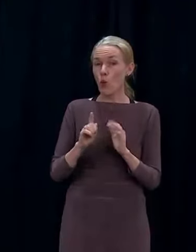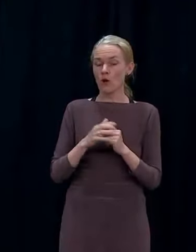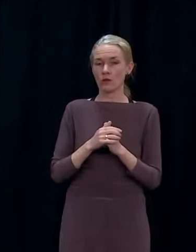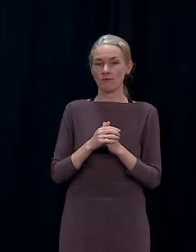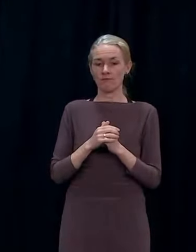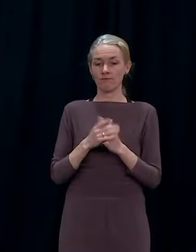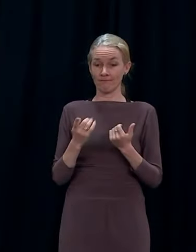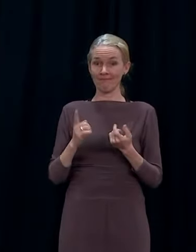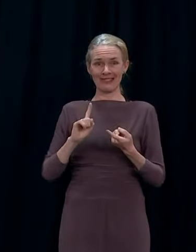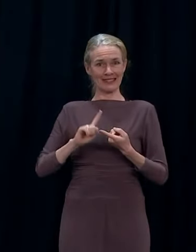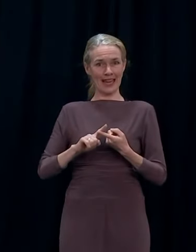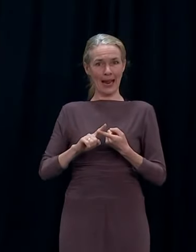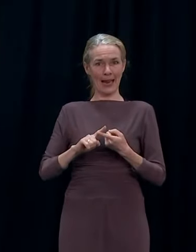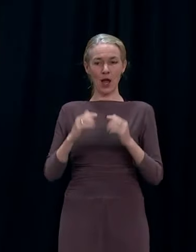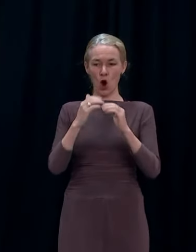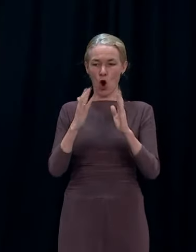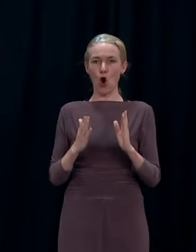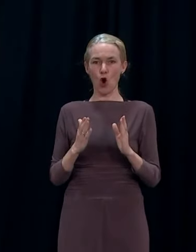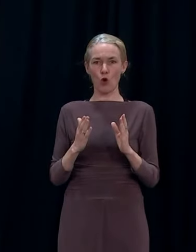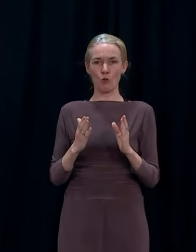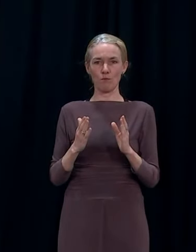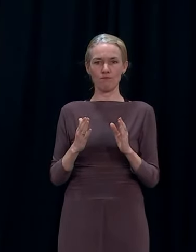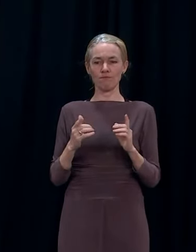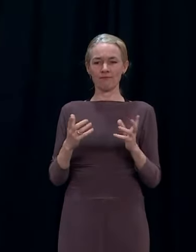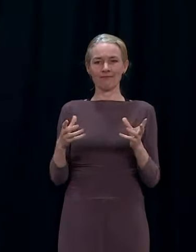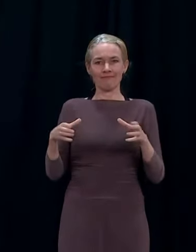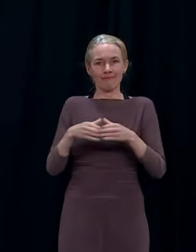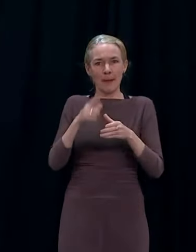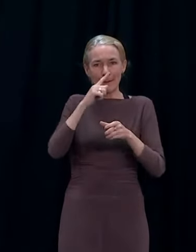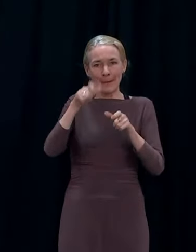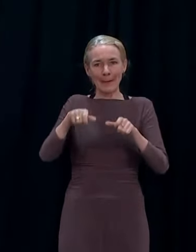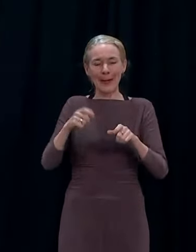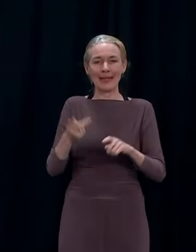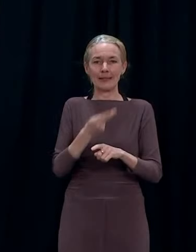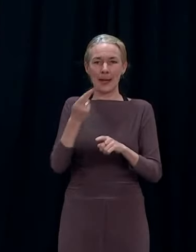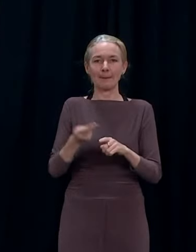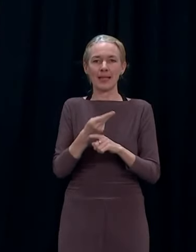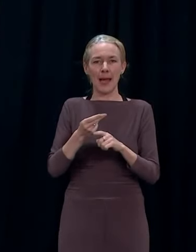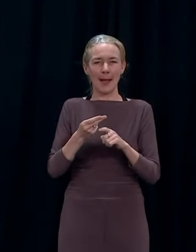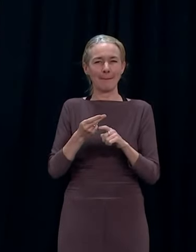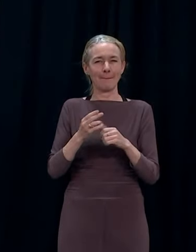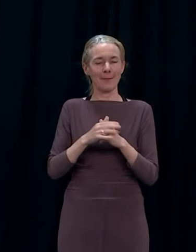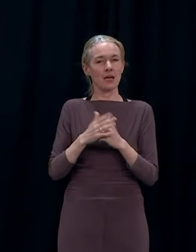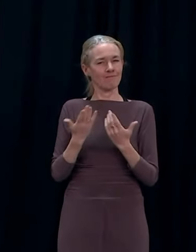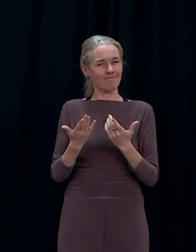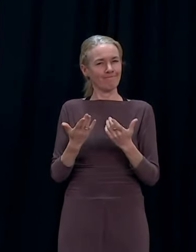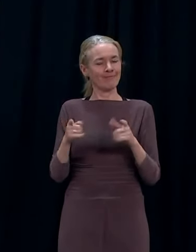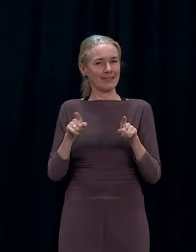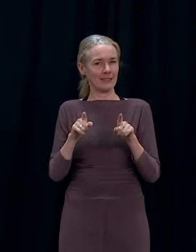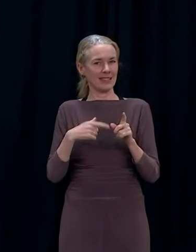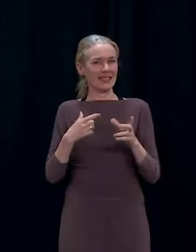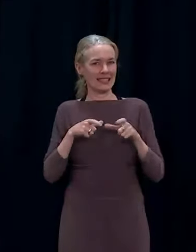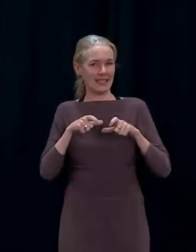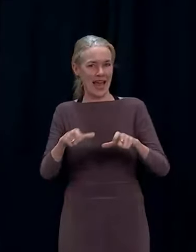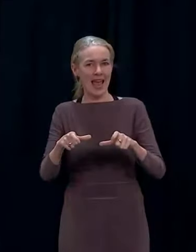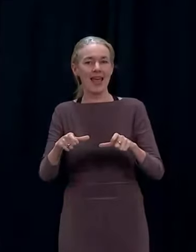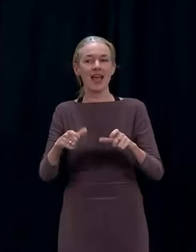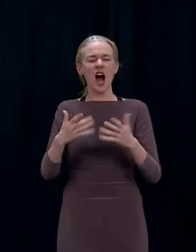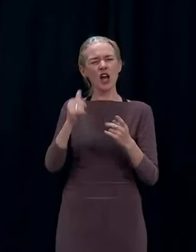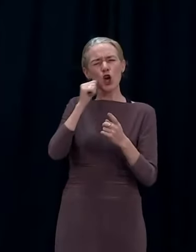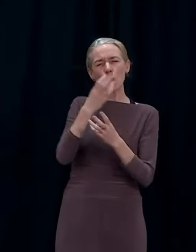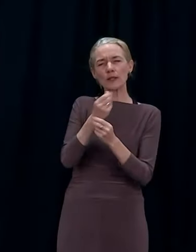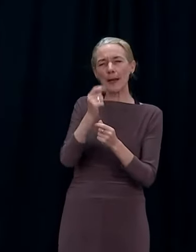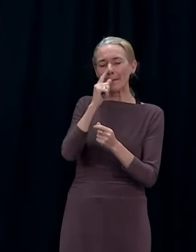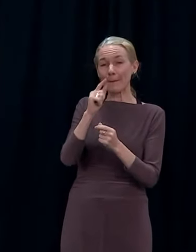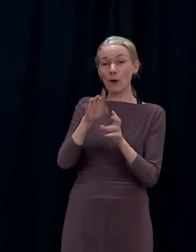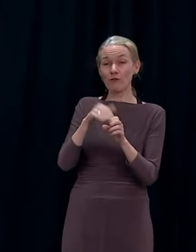some people who are isolated or have care needs for children or the vulnerable, which mean bringing in another family member, for